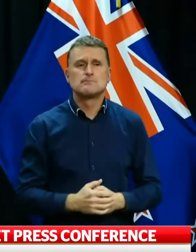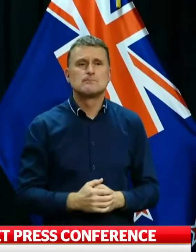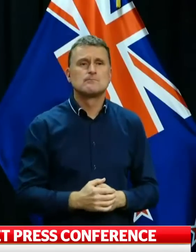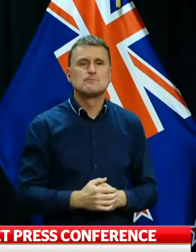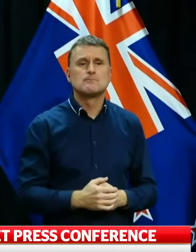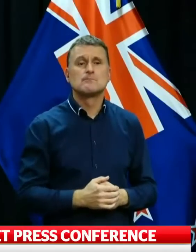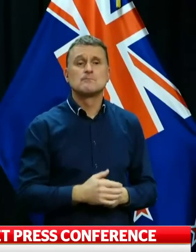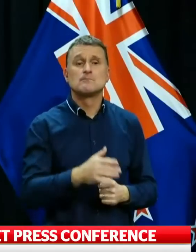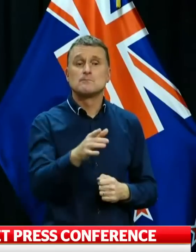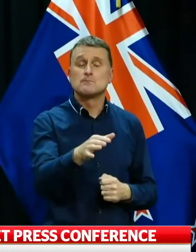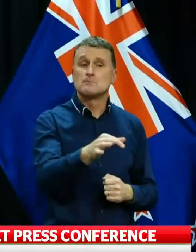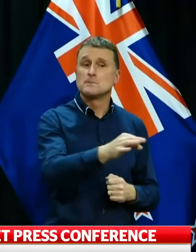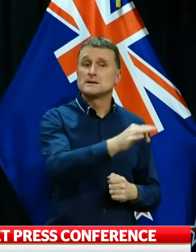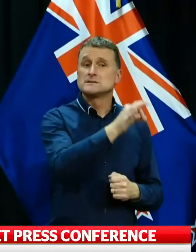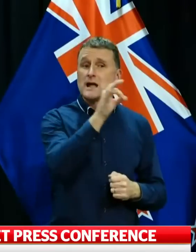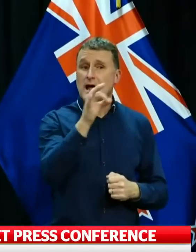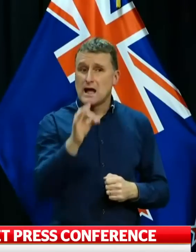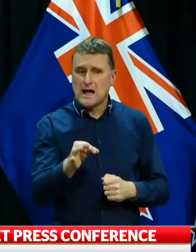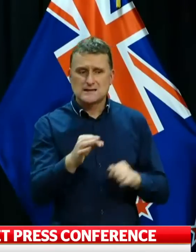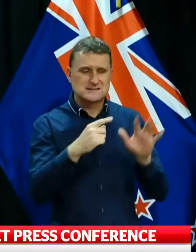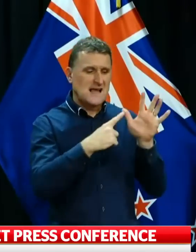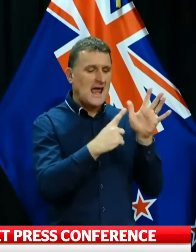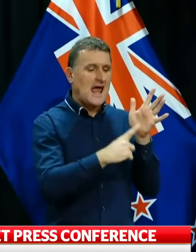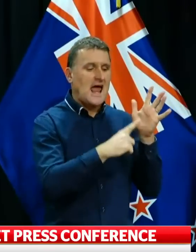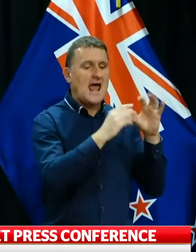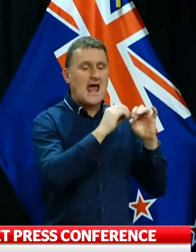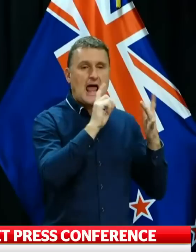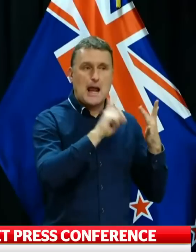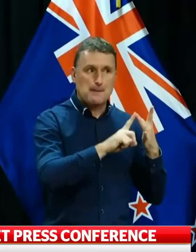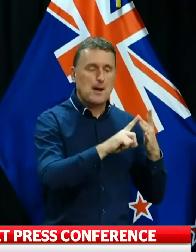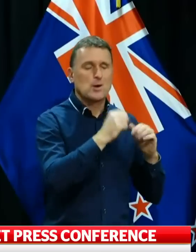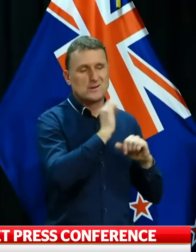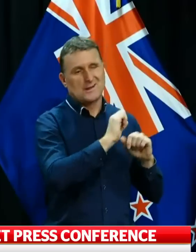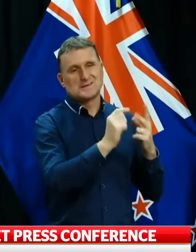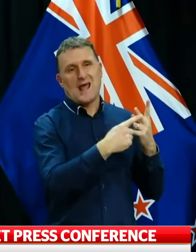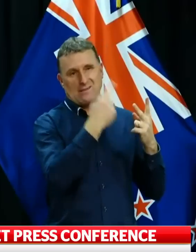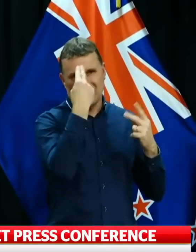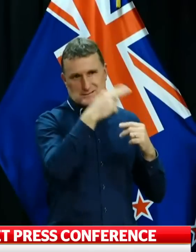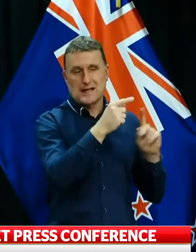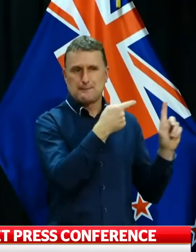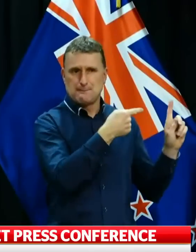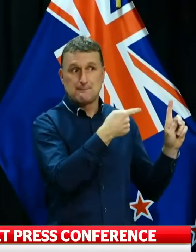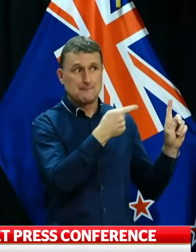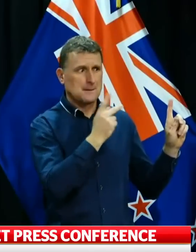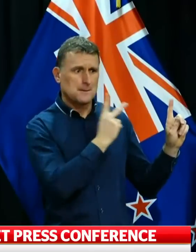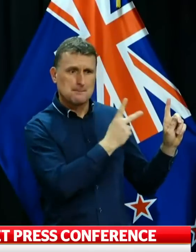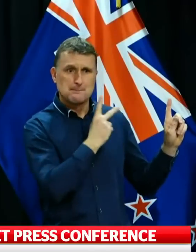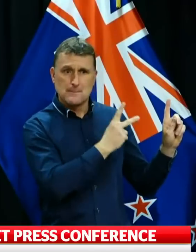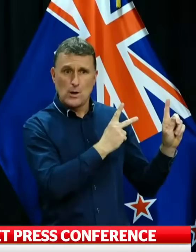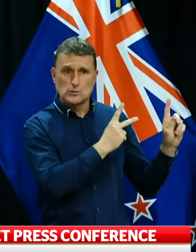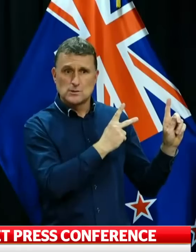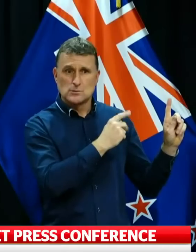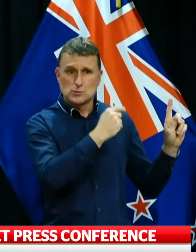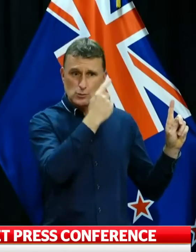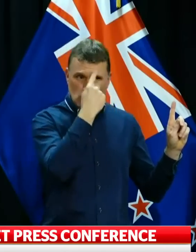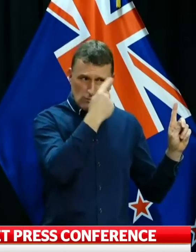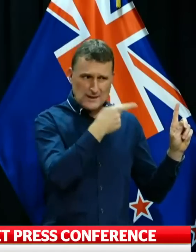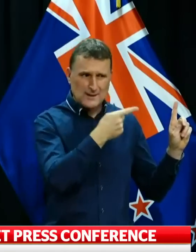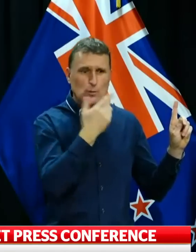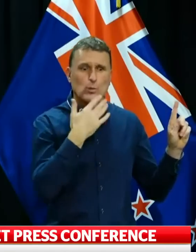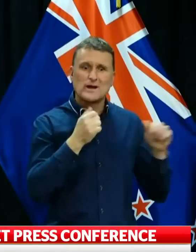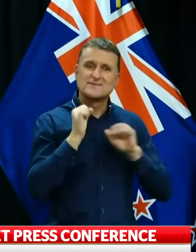budding friendship going with Albo. He obviously called you from the car on the way to his election night speech. I just wondered, is he cooking or is he taking you